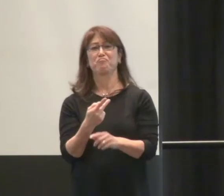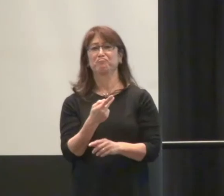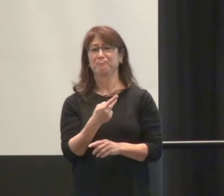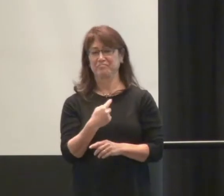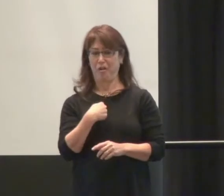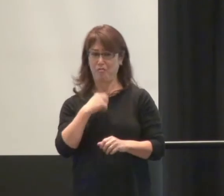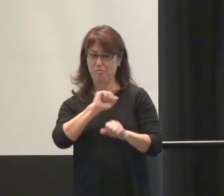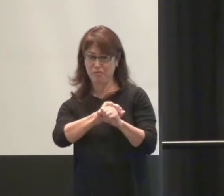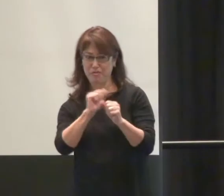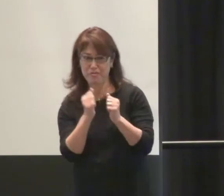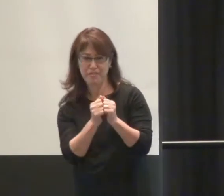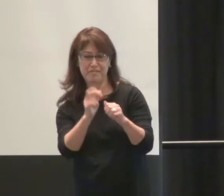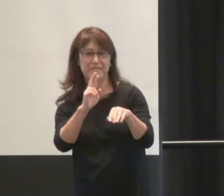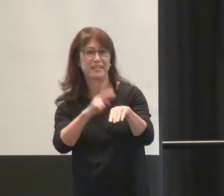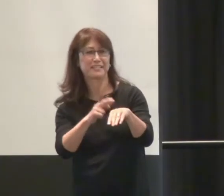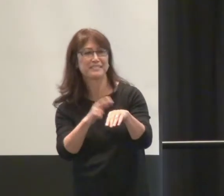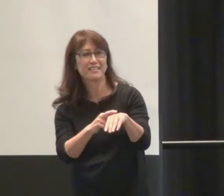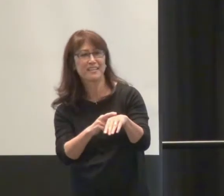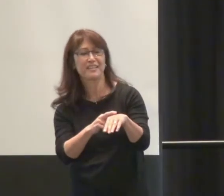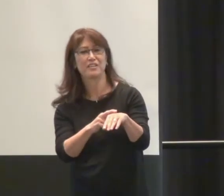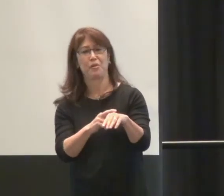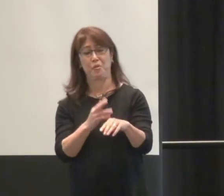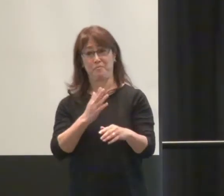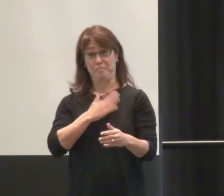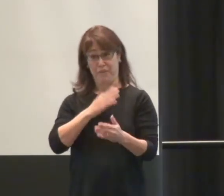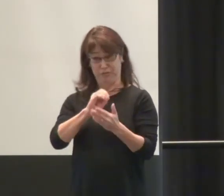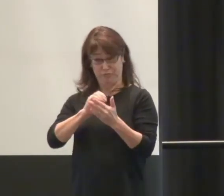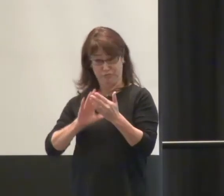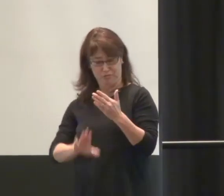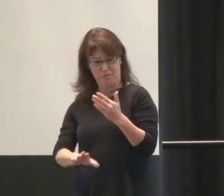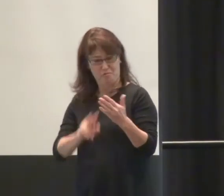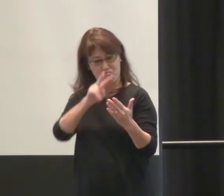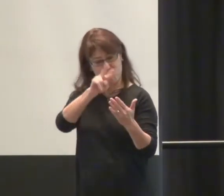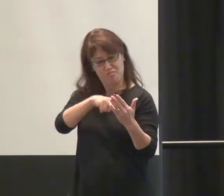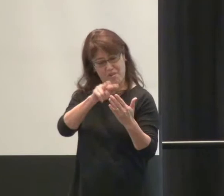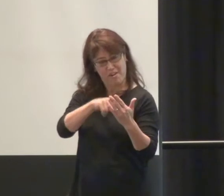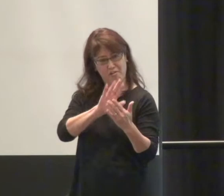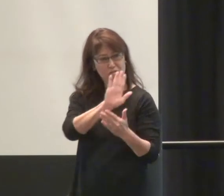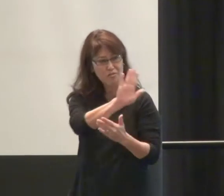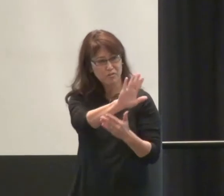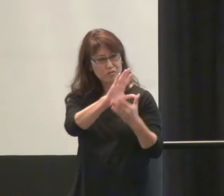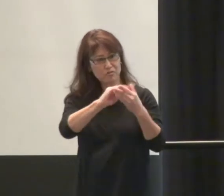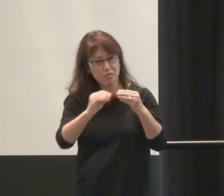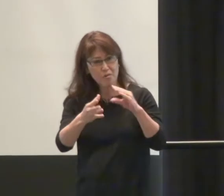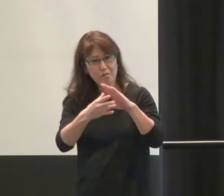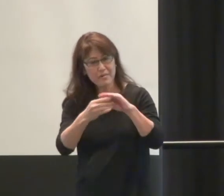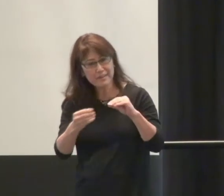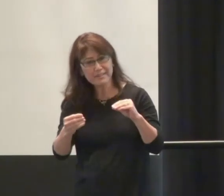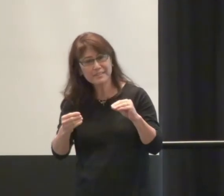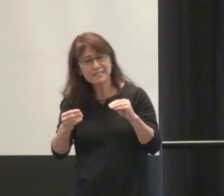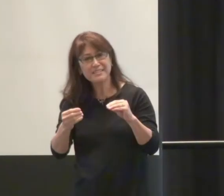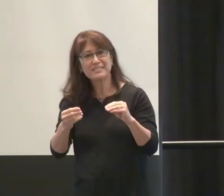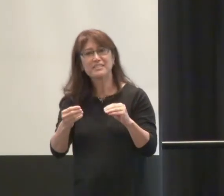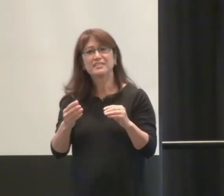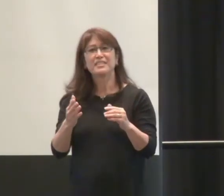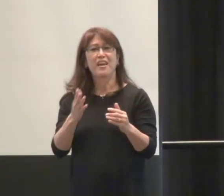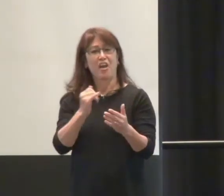Several months later, we were working together, and my student went ahead and read the stories